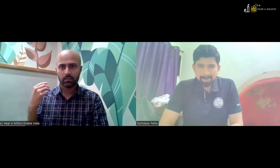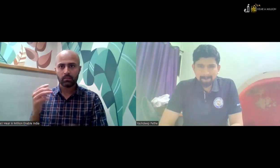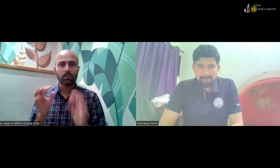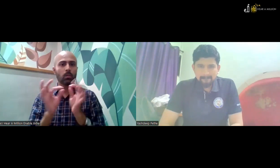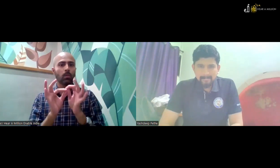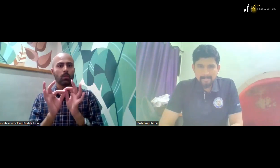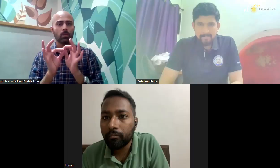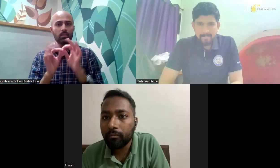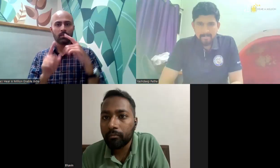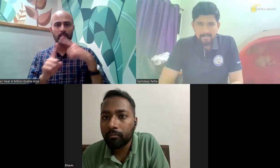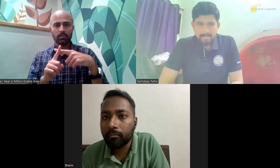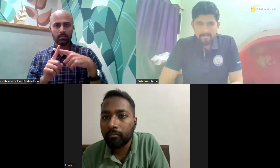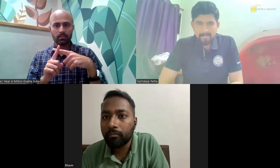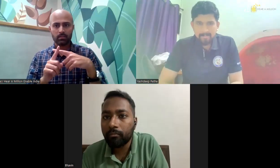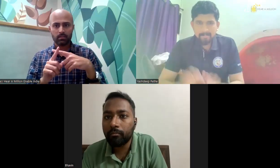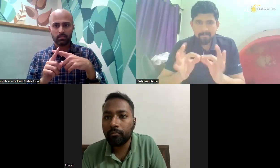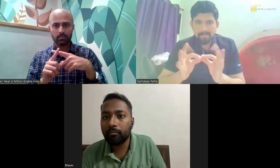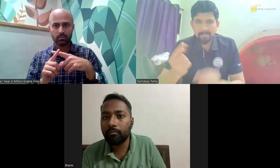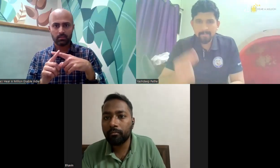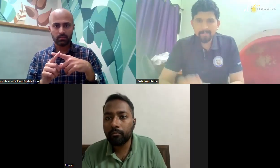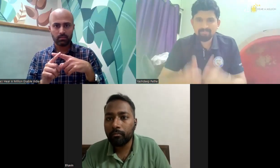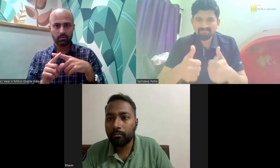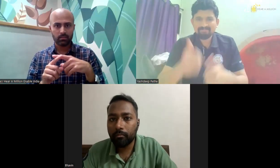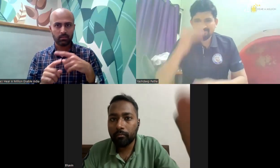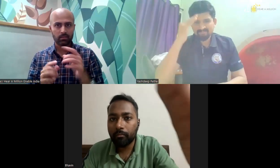All right, just a minute. Um,